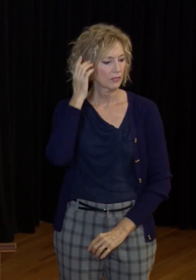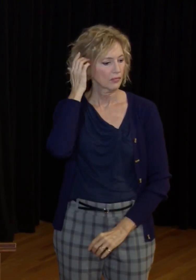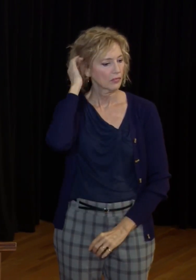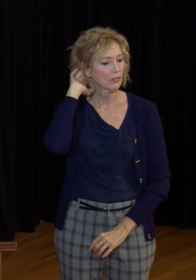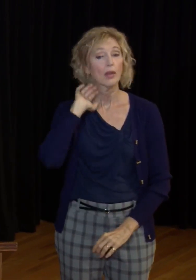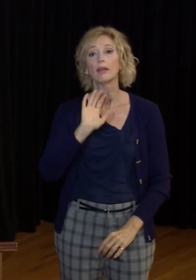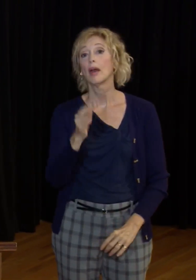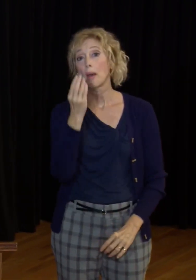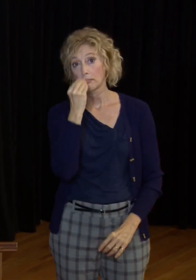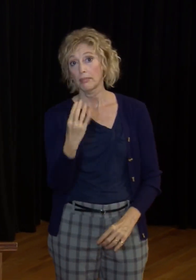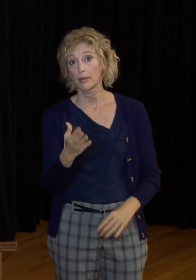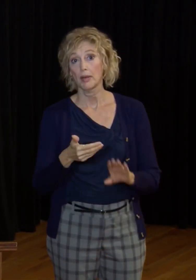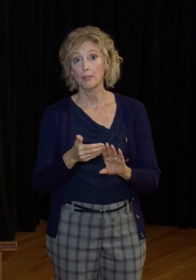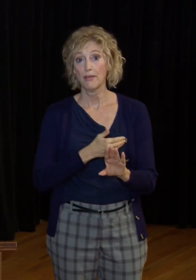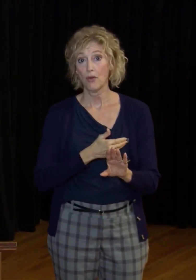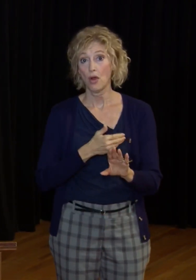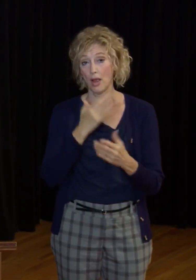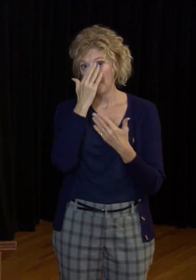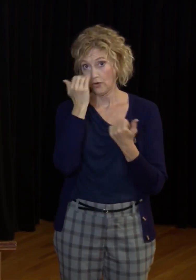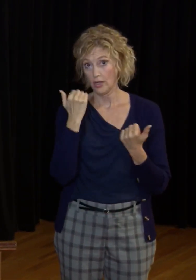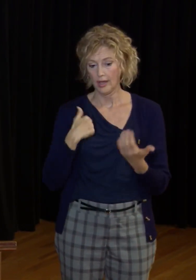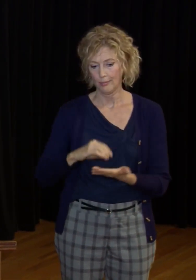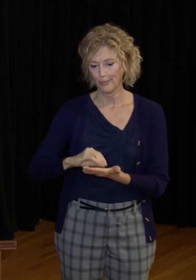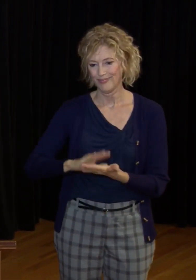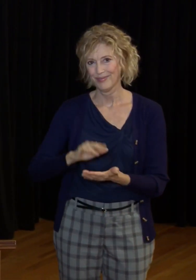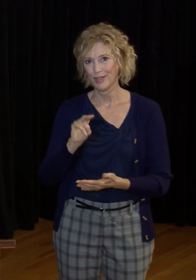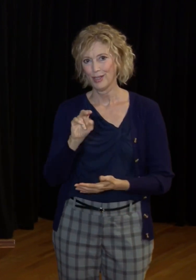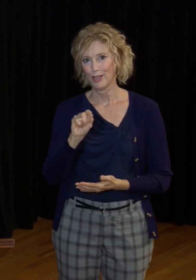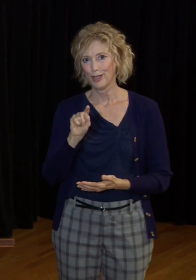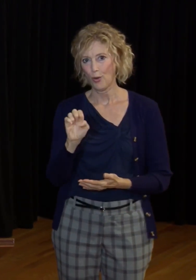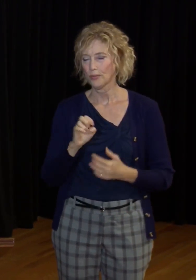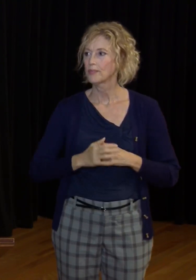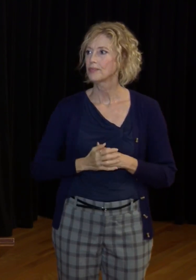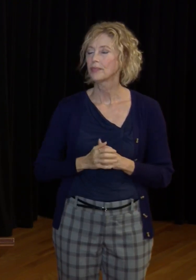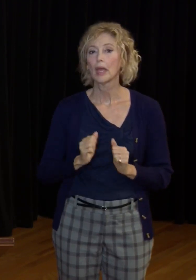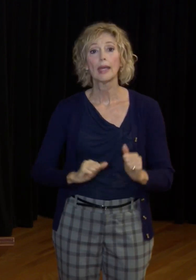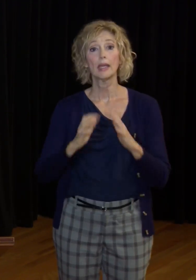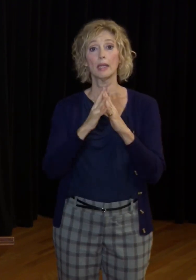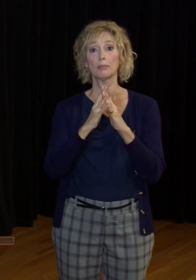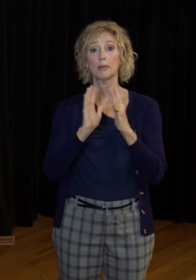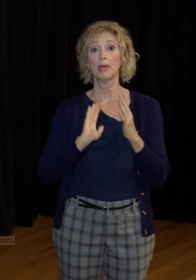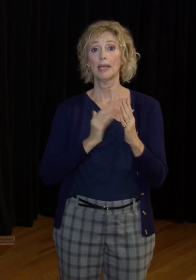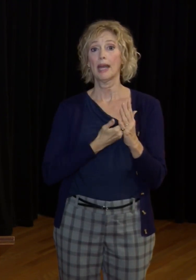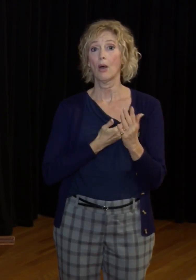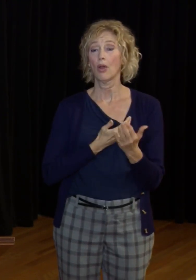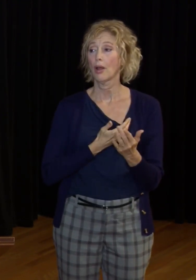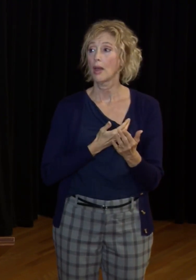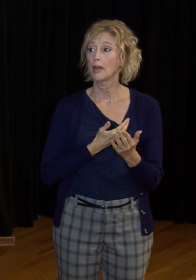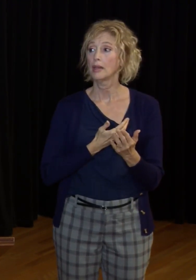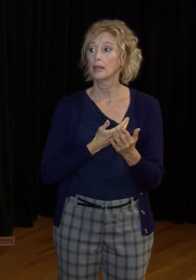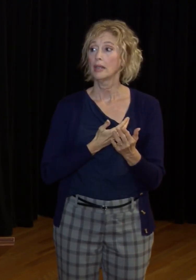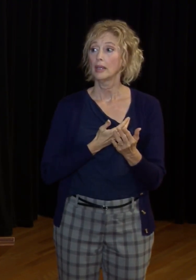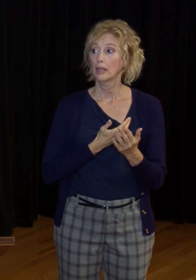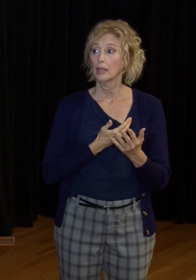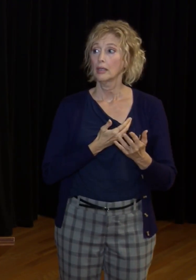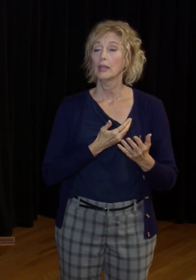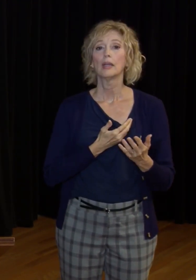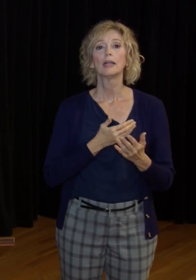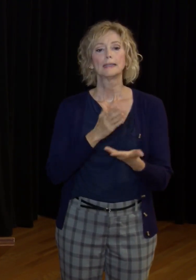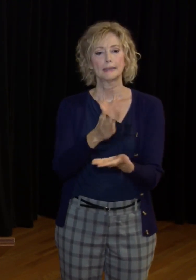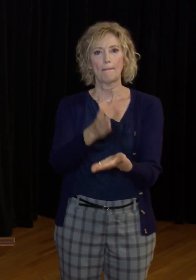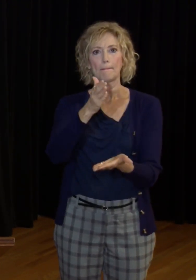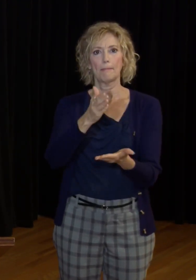And by the way, before I forget, I did make a note. You know, we implemented our suspension of large gatherings